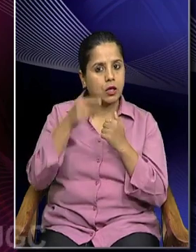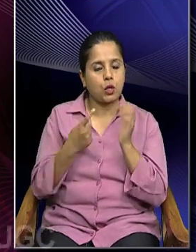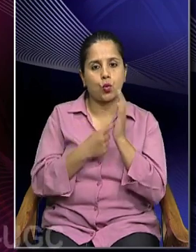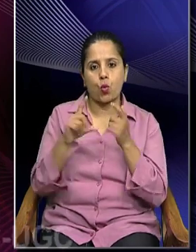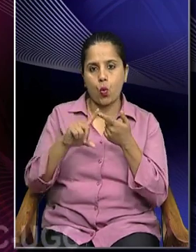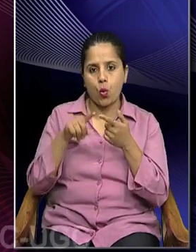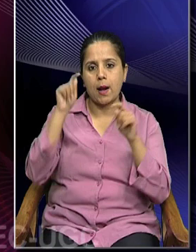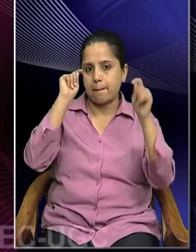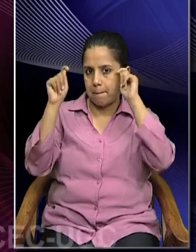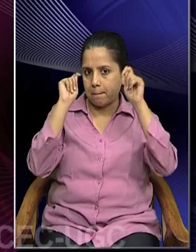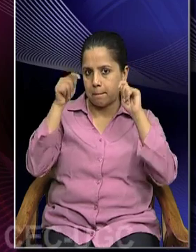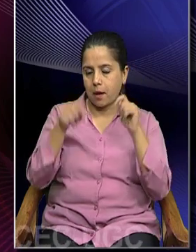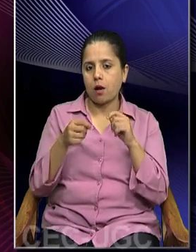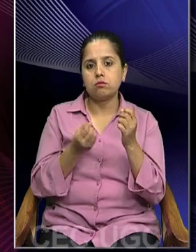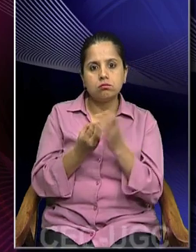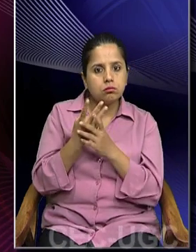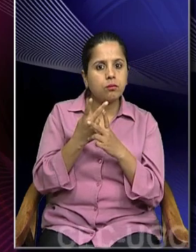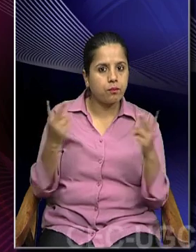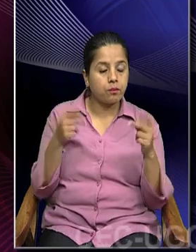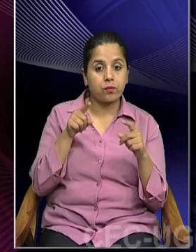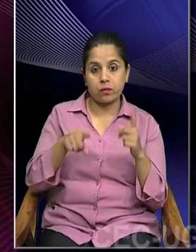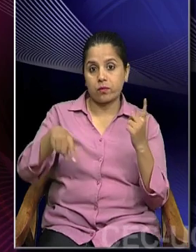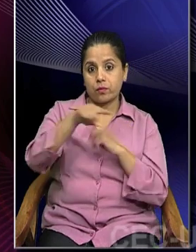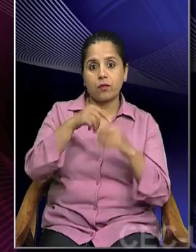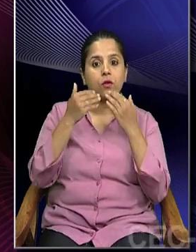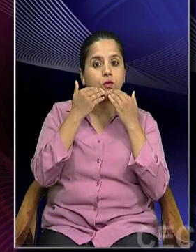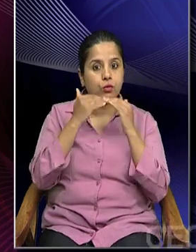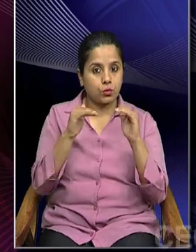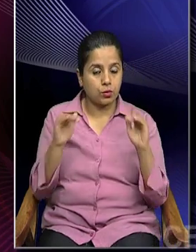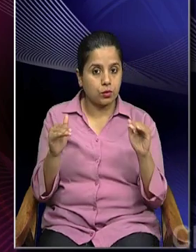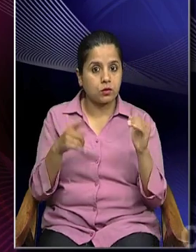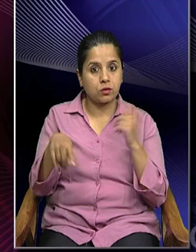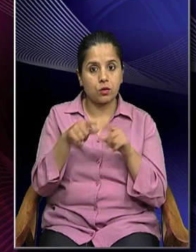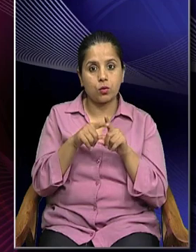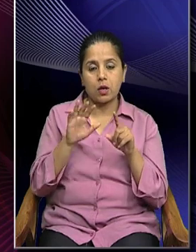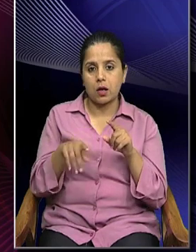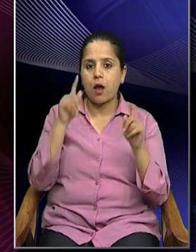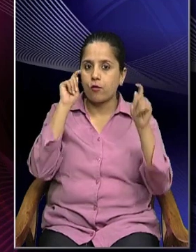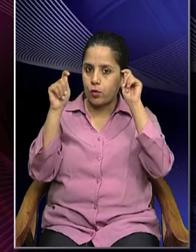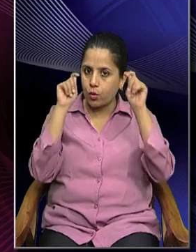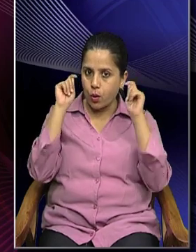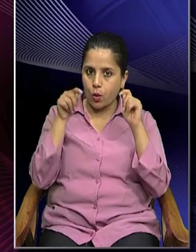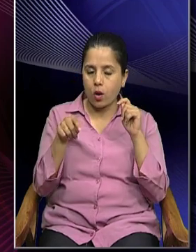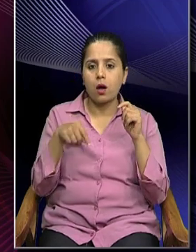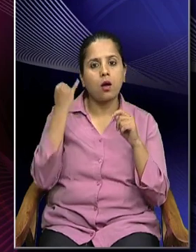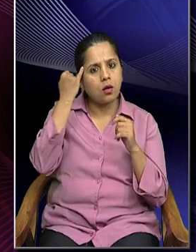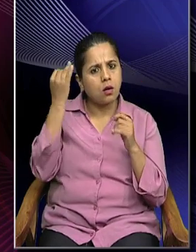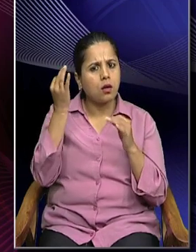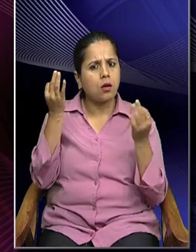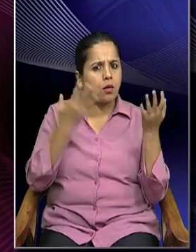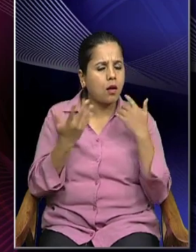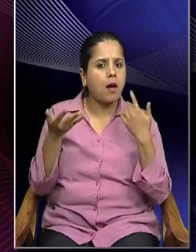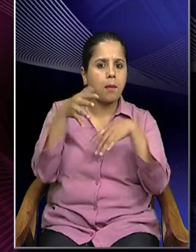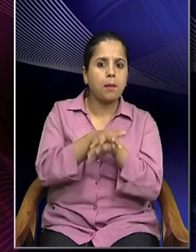role-playing simulations. In this, the students take on the role in the simulations to